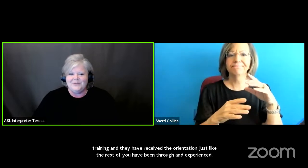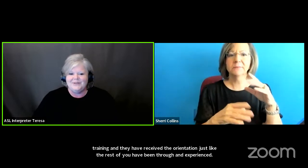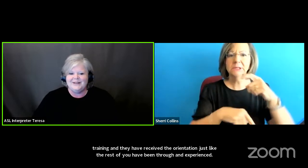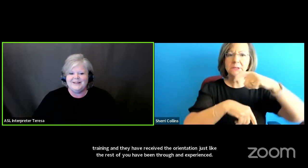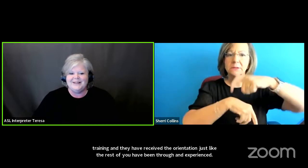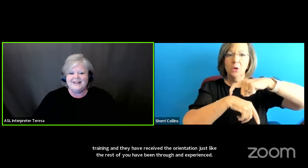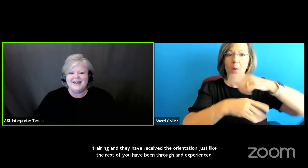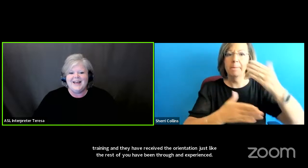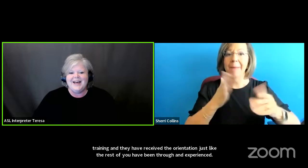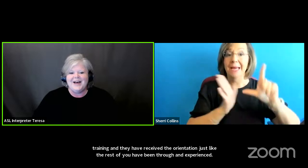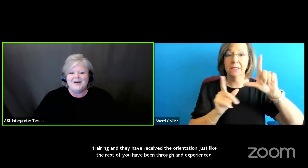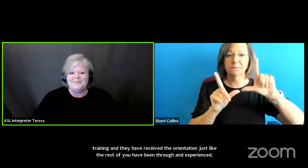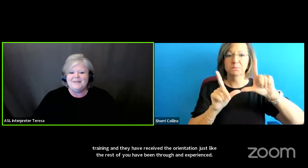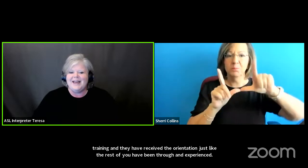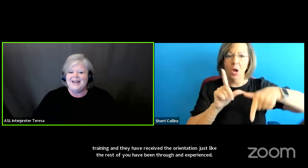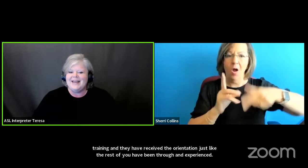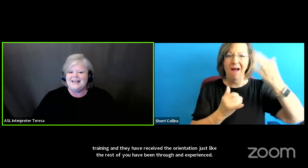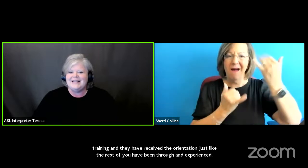Also,